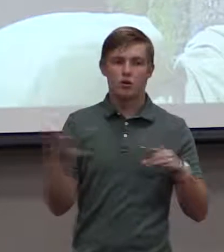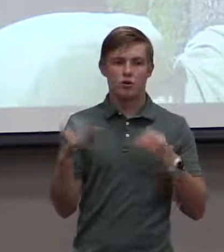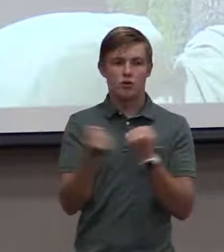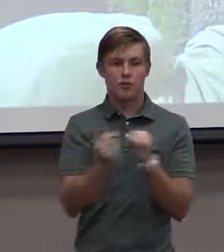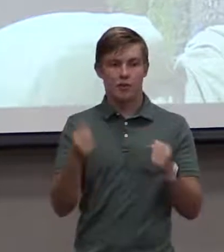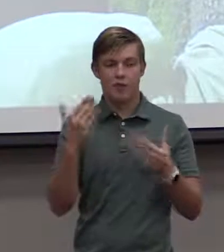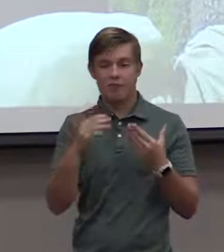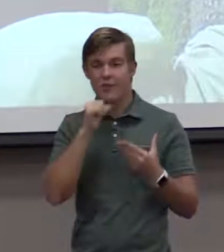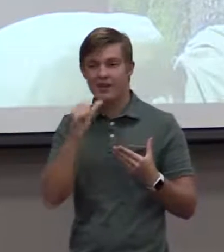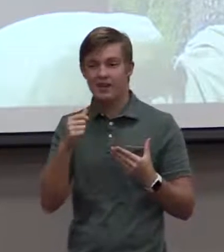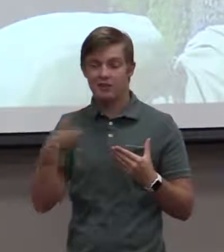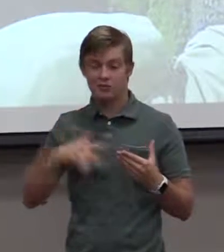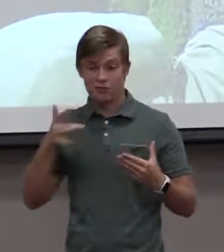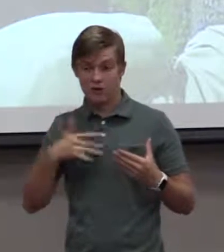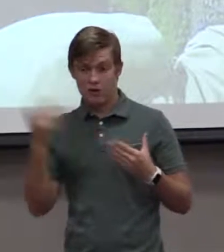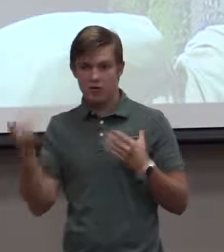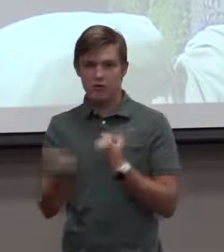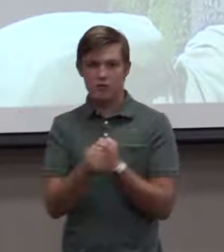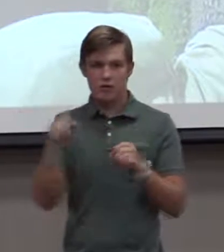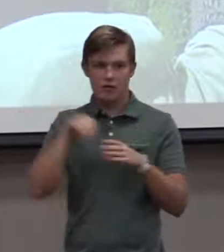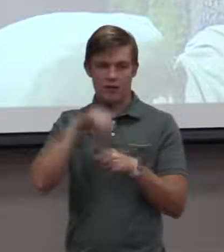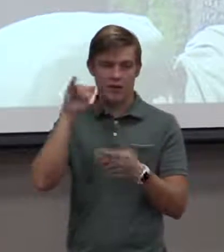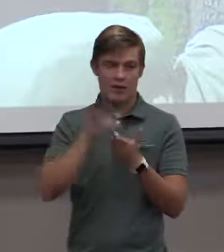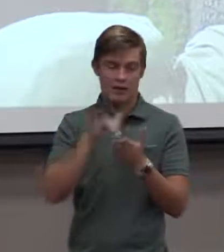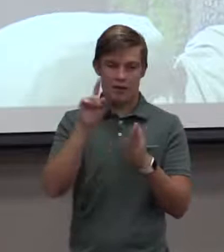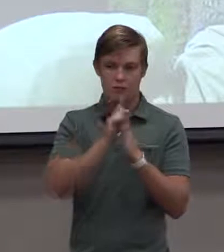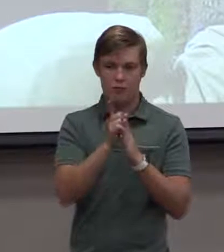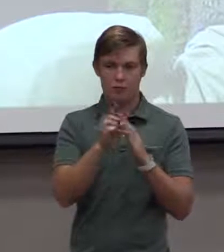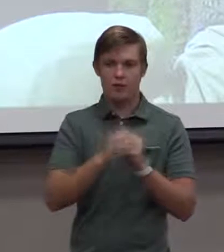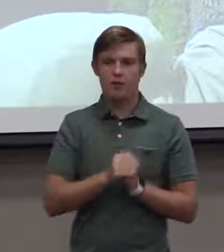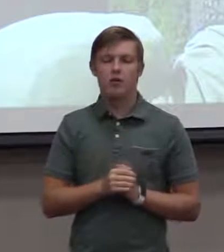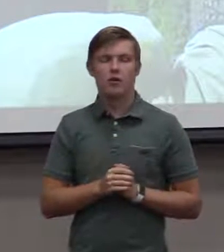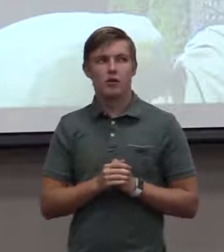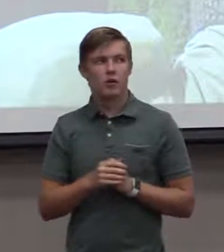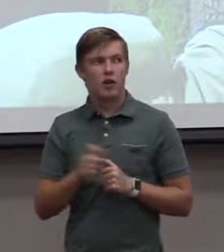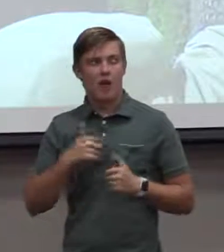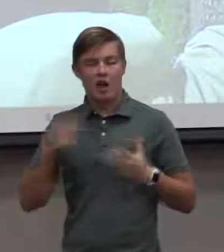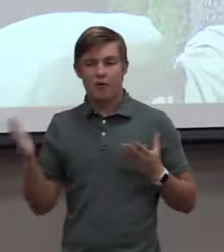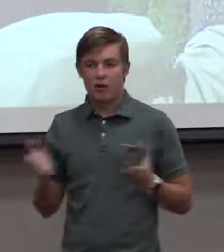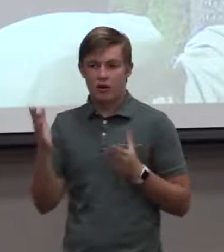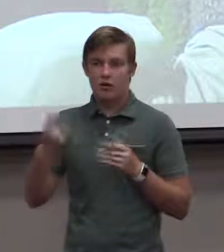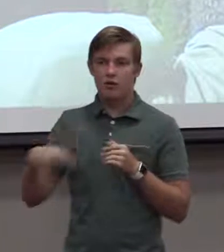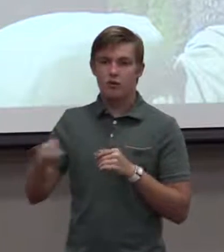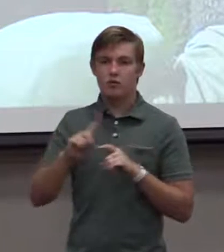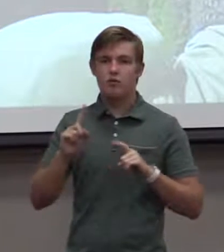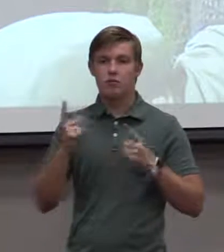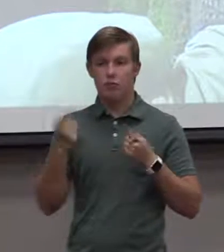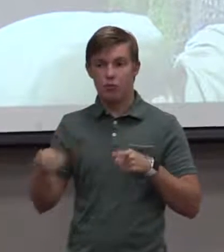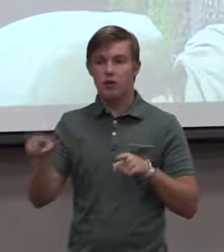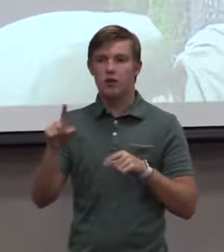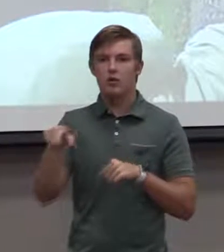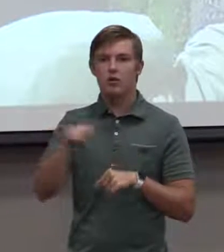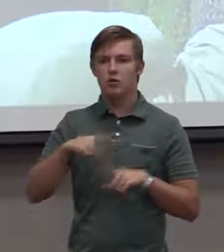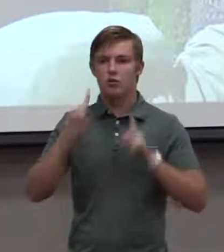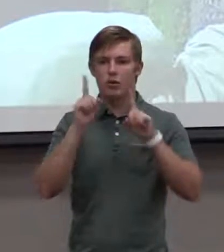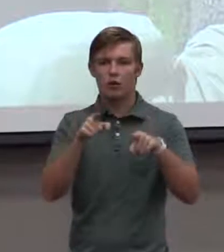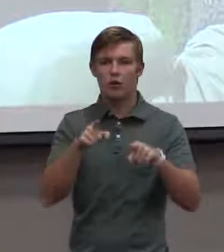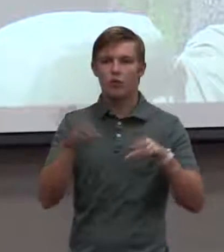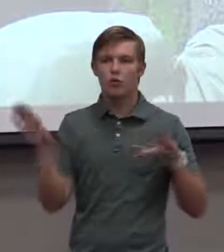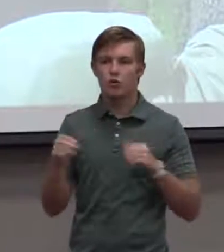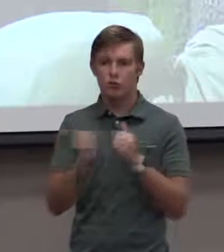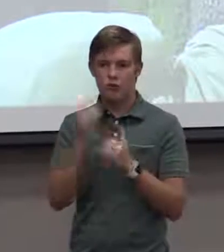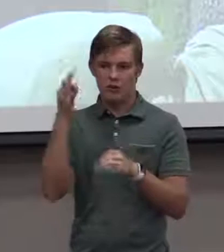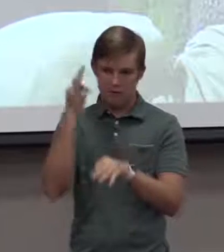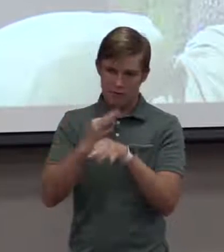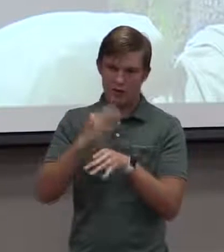so I want to encourage, no matter where you end up going for when you complete your time here, that you do something in faith, that you go with guts,